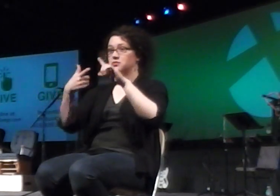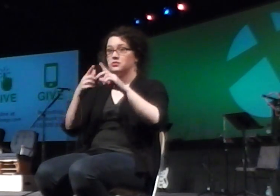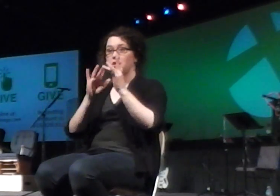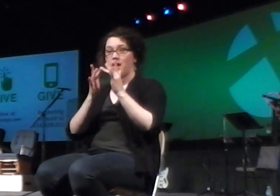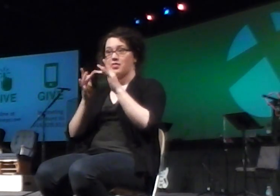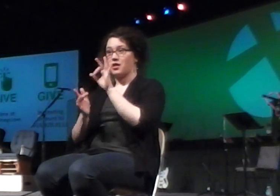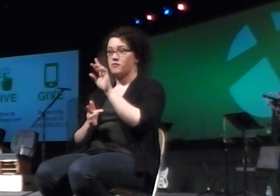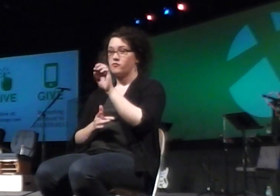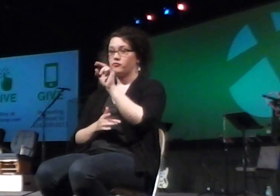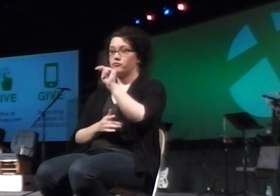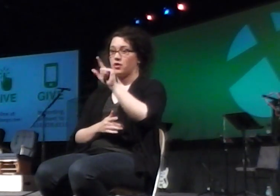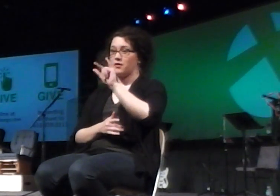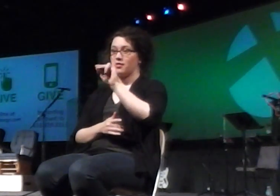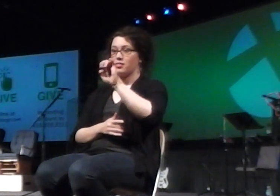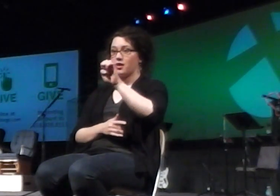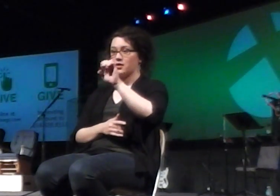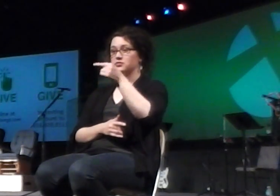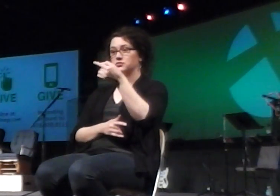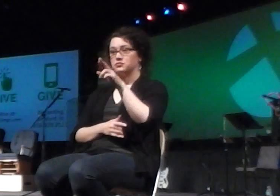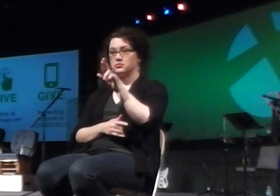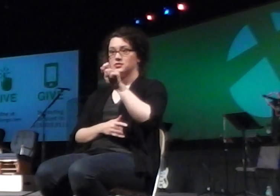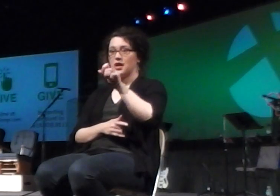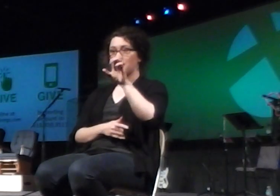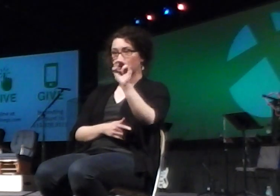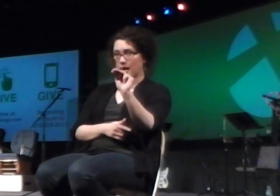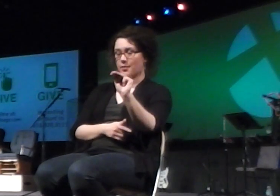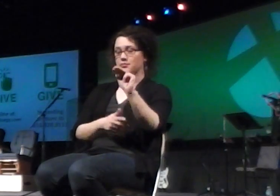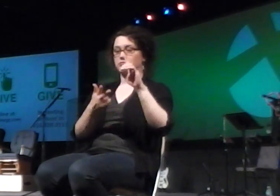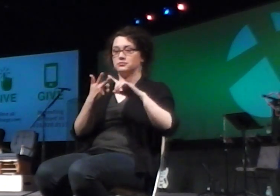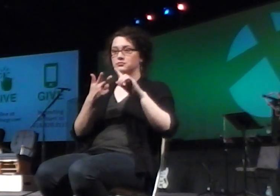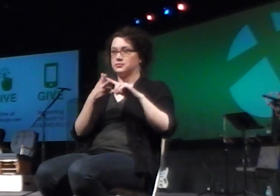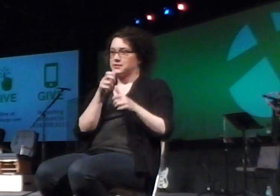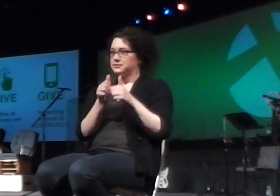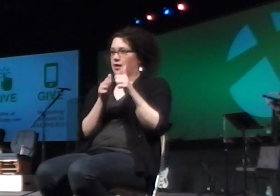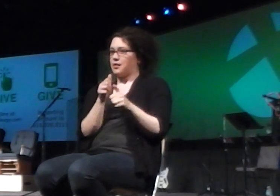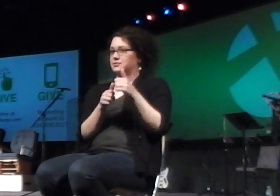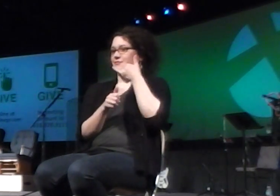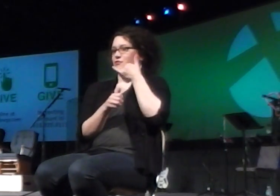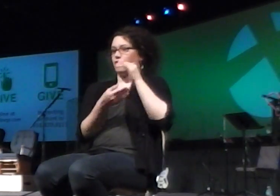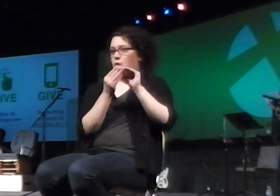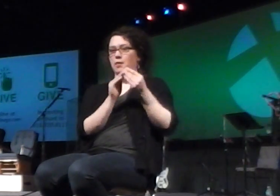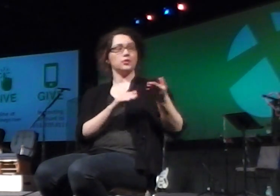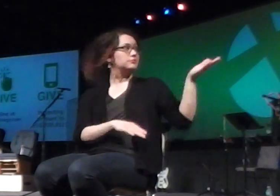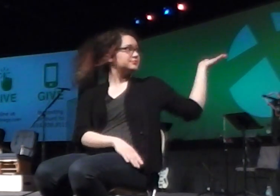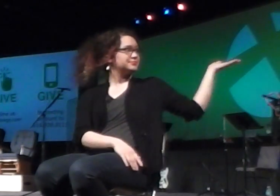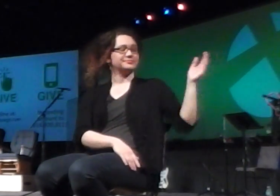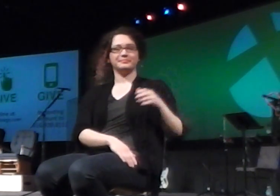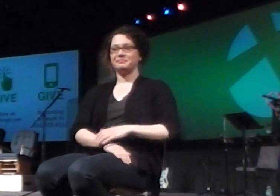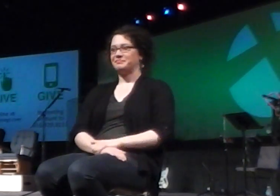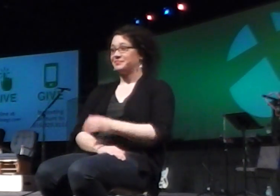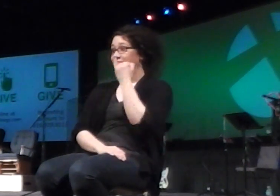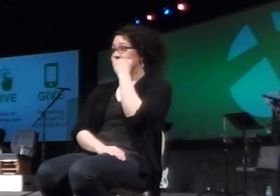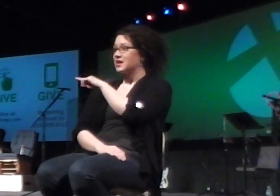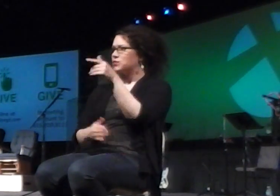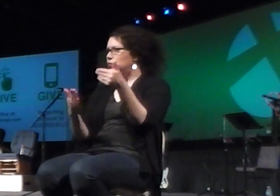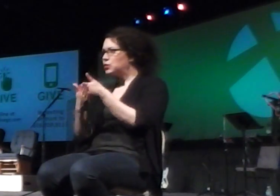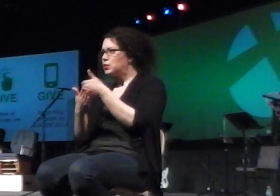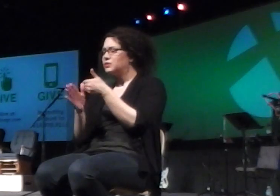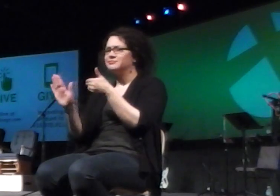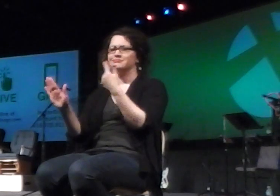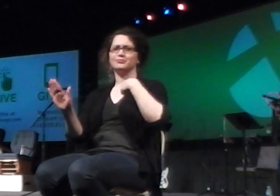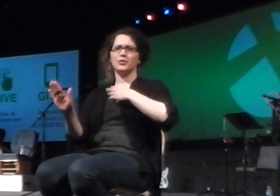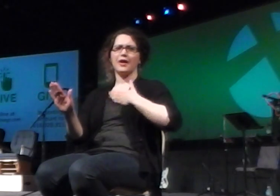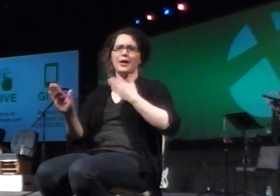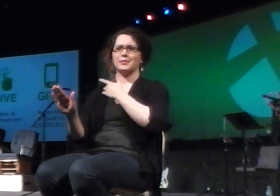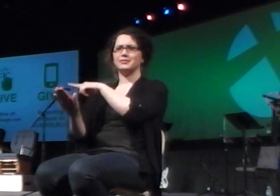at frontlinegr.com. And the third way is to text any amount to that number right there. If you're new with us today, if you're new, I'm so glad that you're